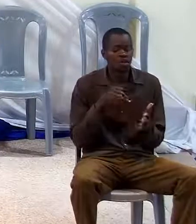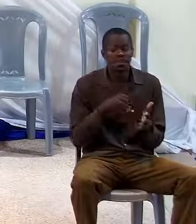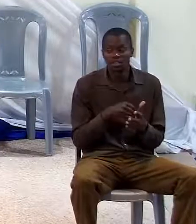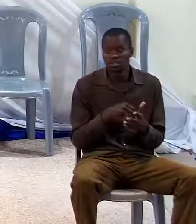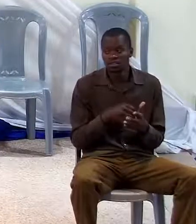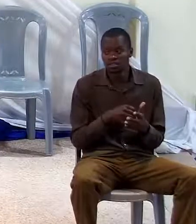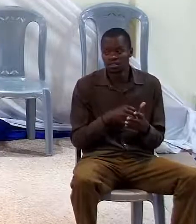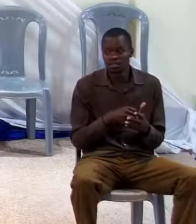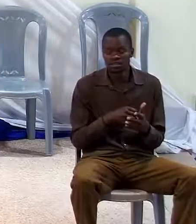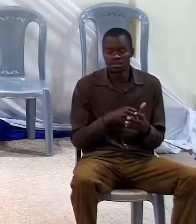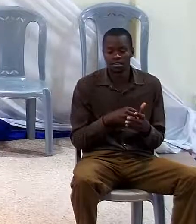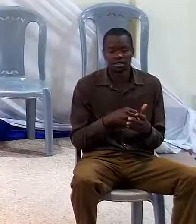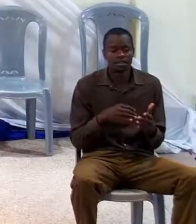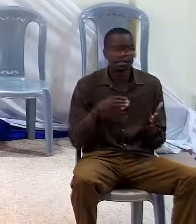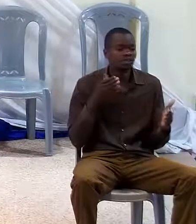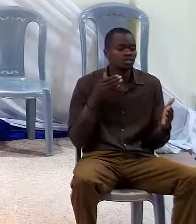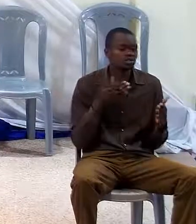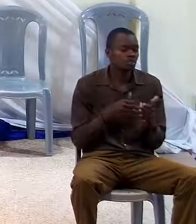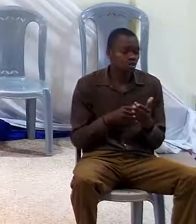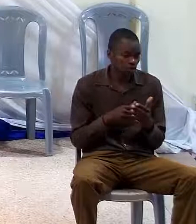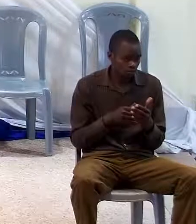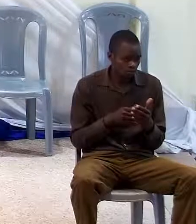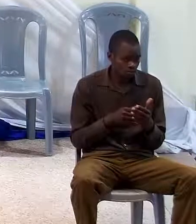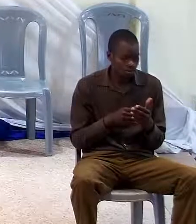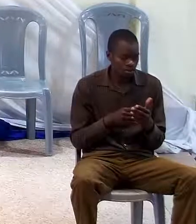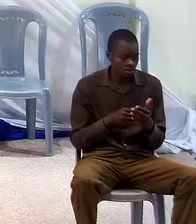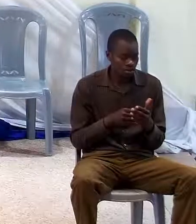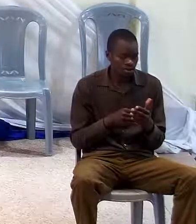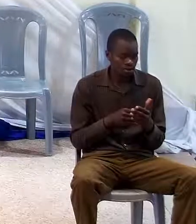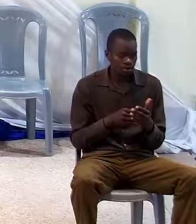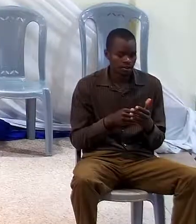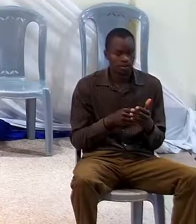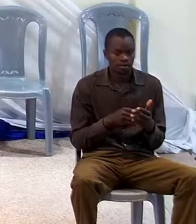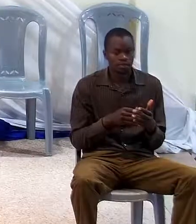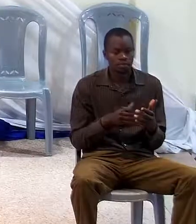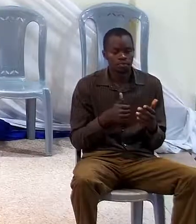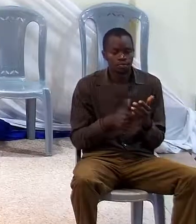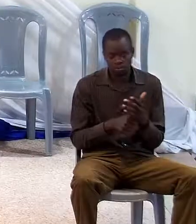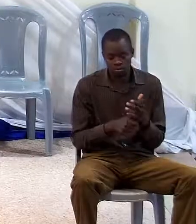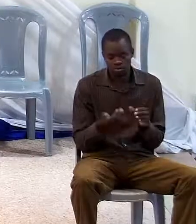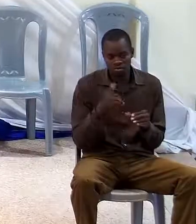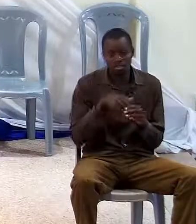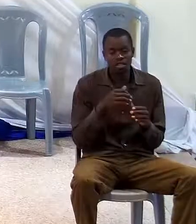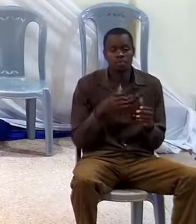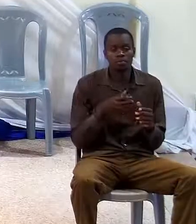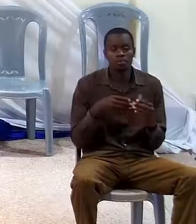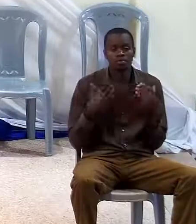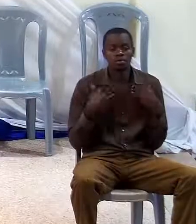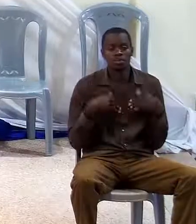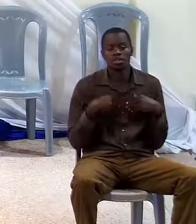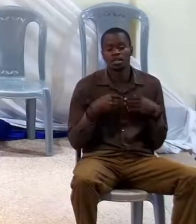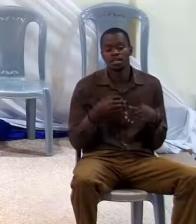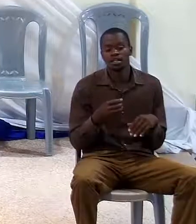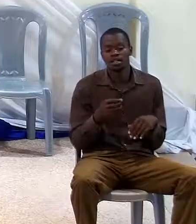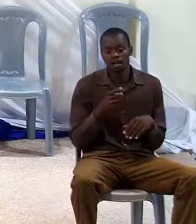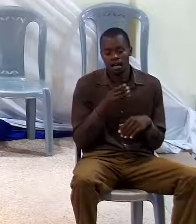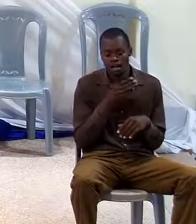or the body metabolic processes. And at the end of the day, you may end up having